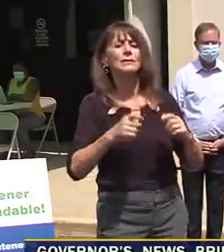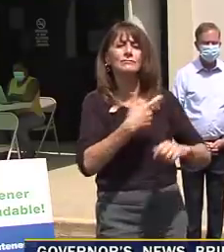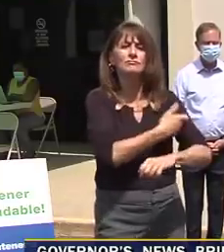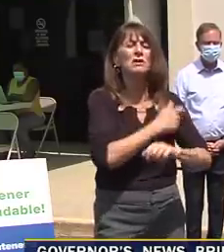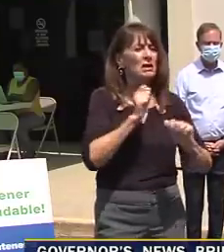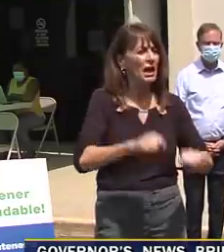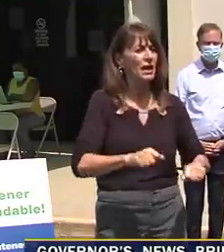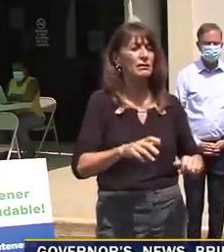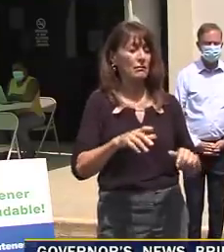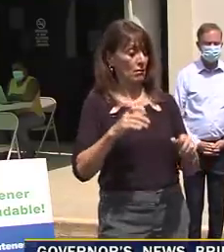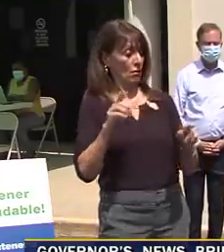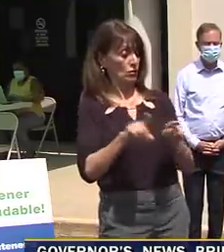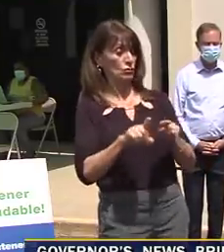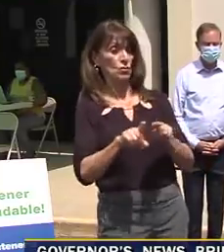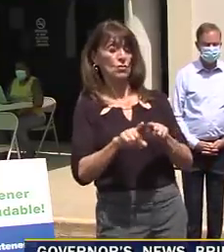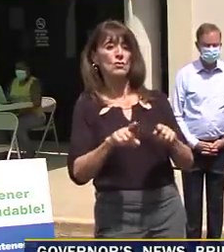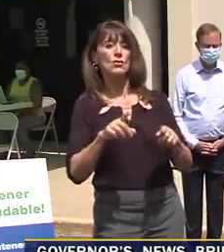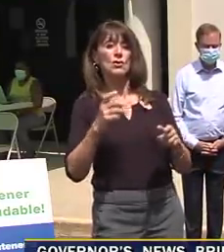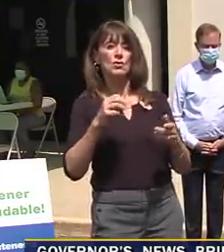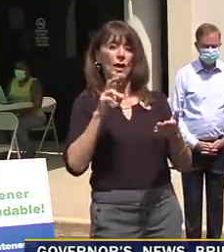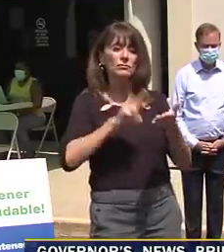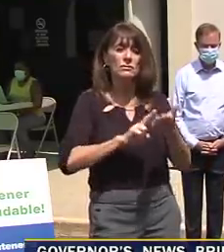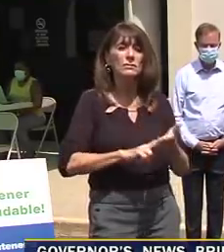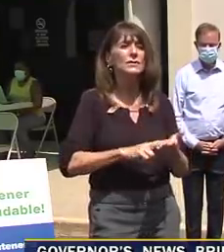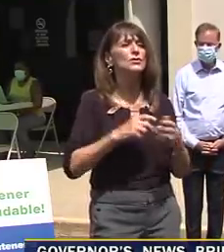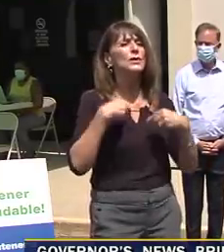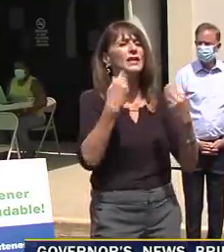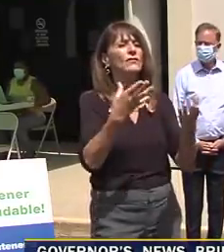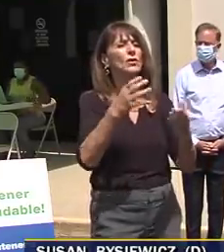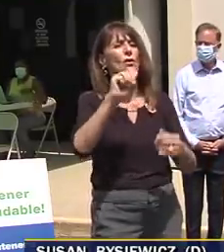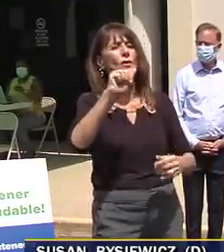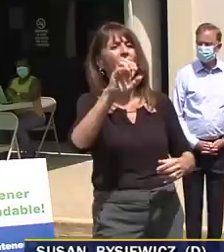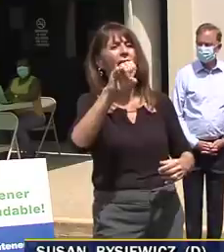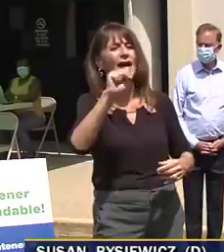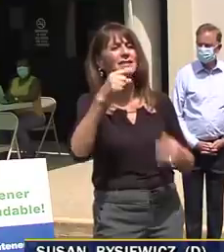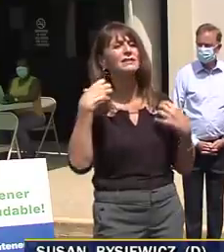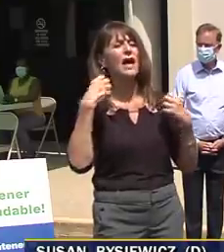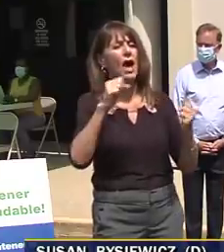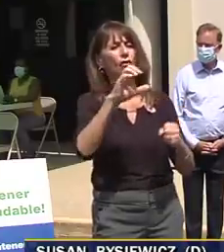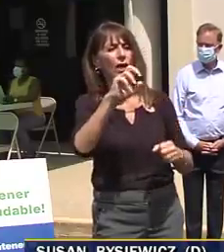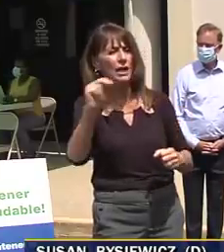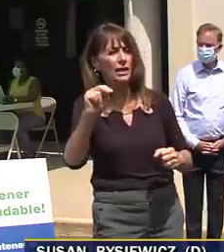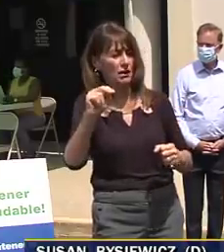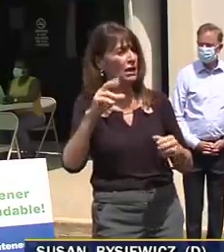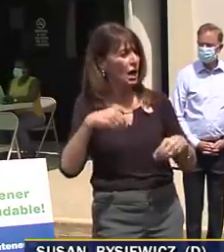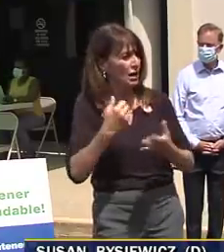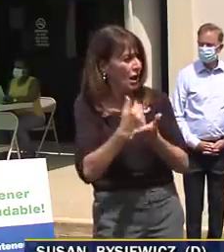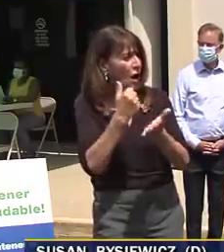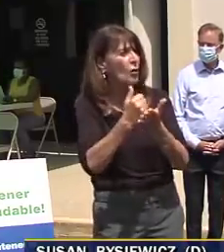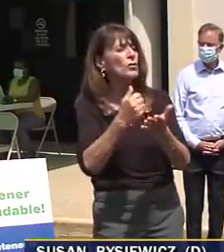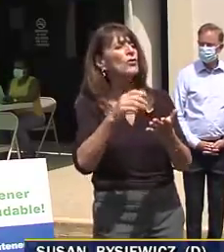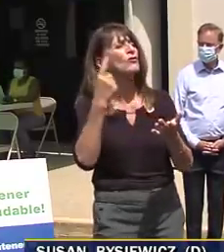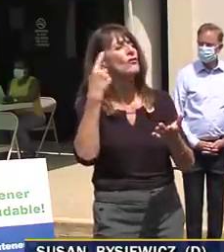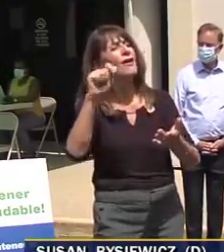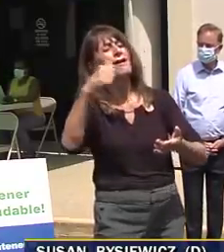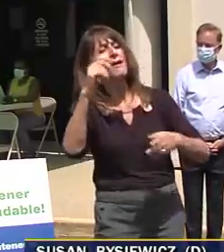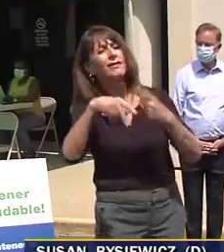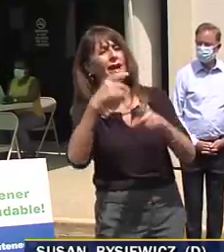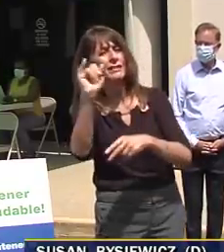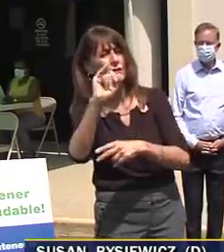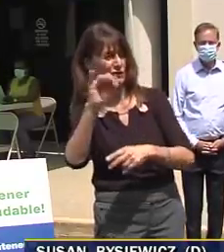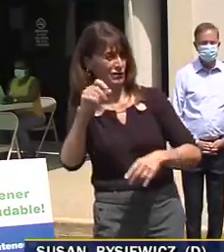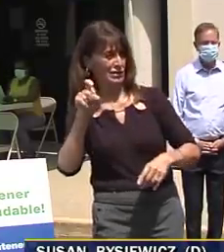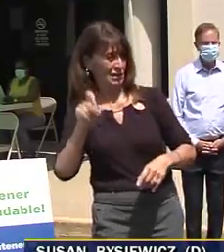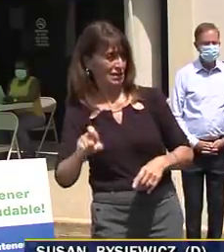can help sign you up for Access Health Connecticut or other health insurance programs if you need